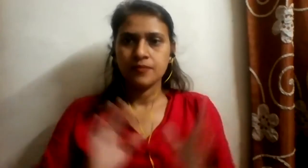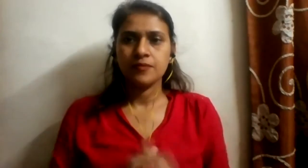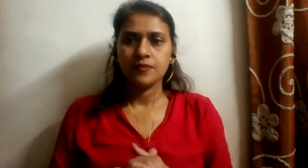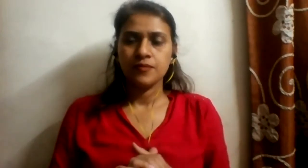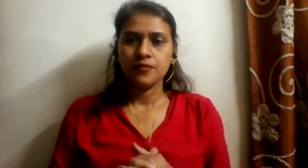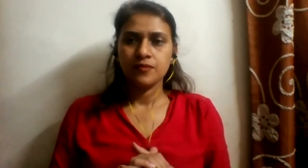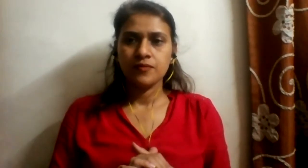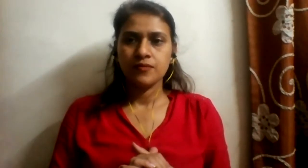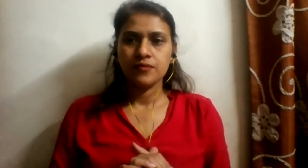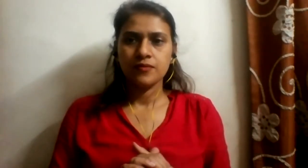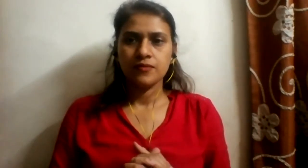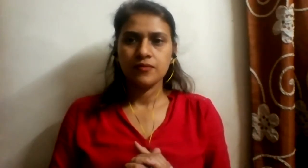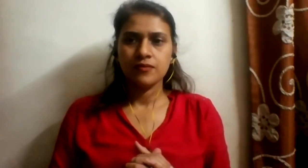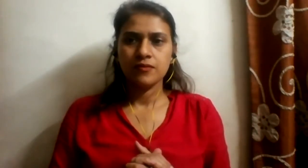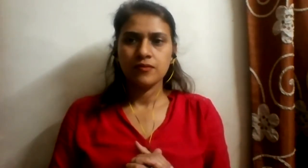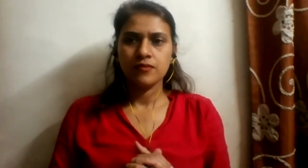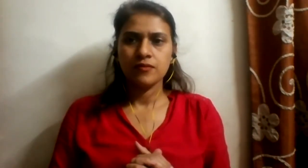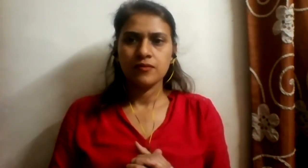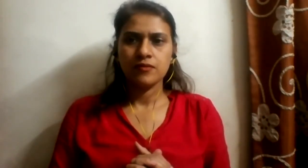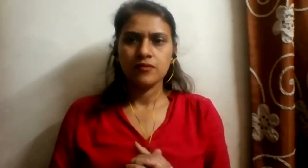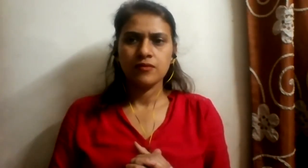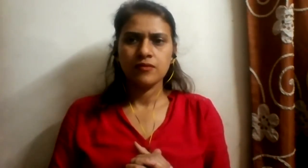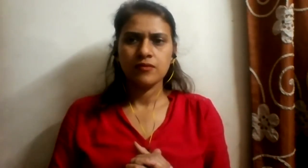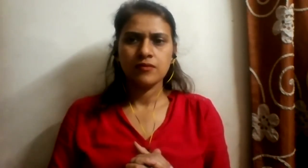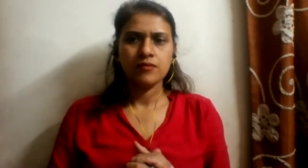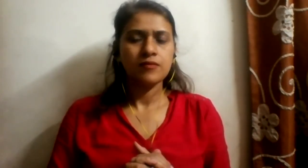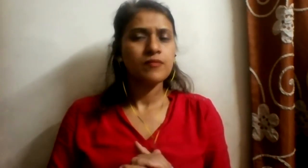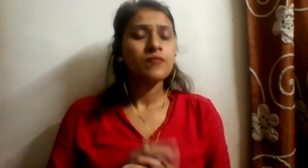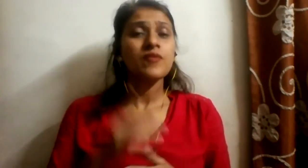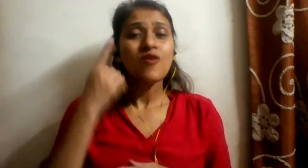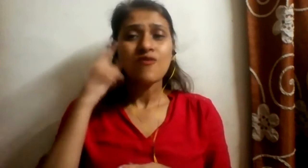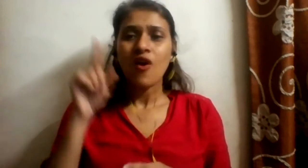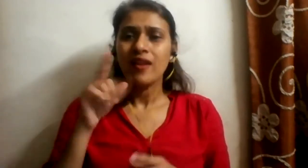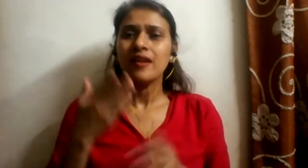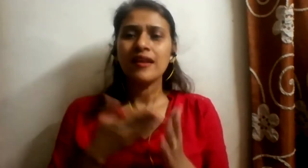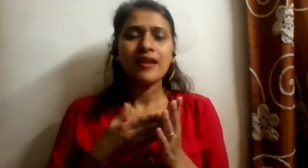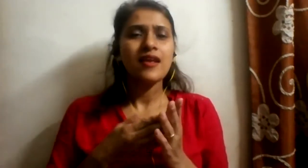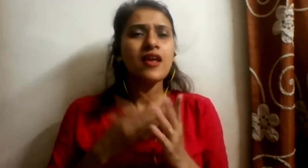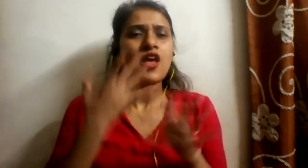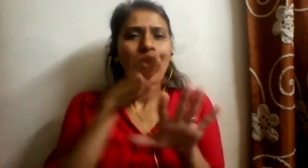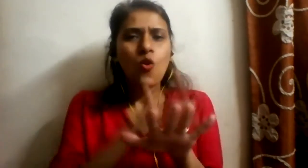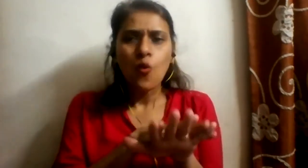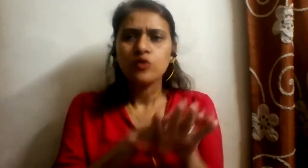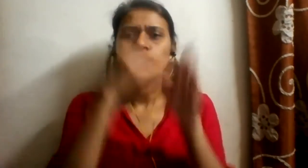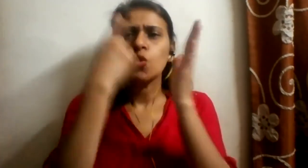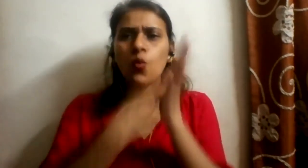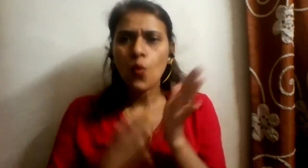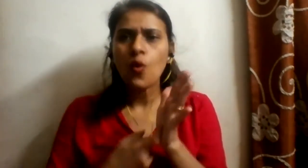say accessibility, they are actually that would mean not just built environment, but inclusion guidelines as to how they will include persons with disabilities in